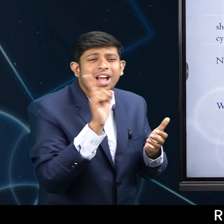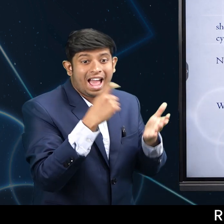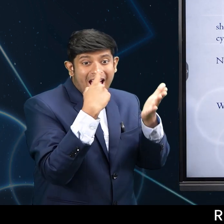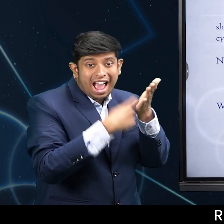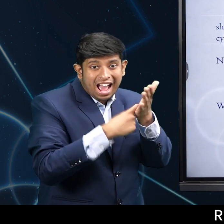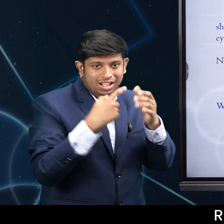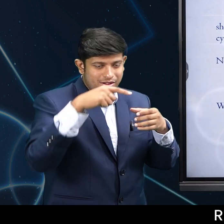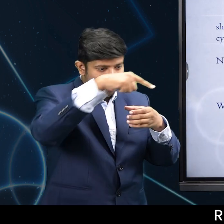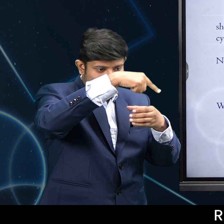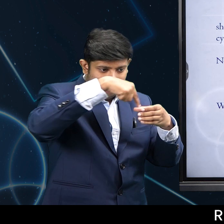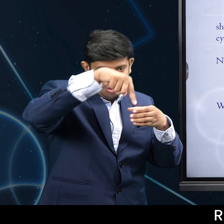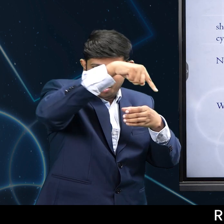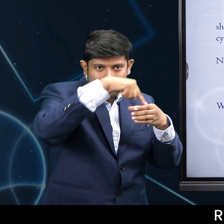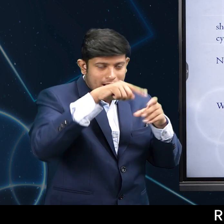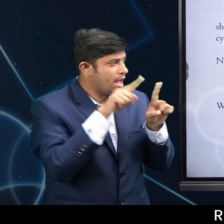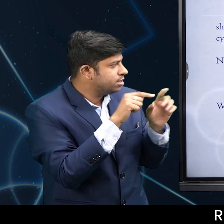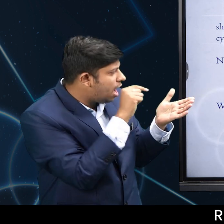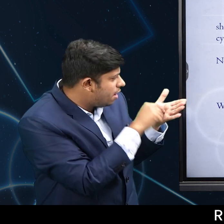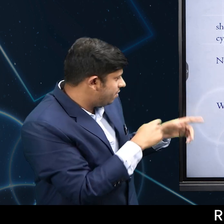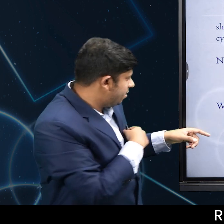where r is the radius of the cylinder,